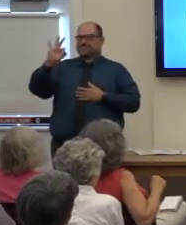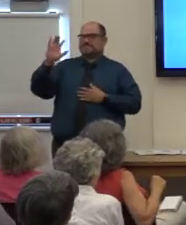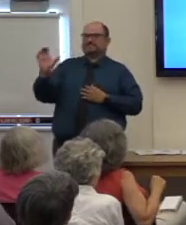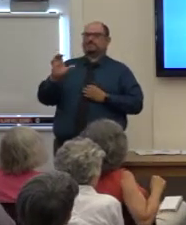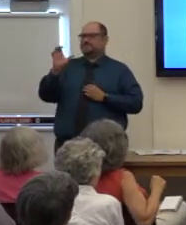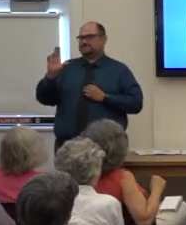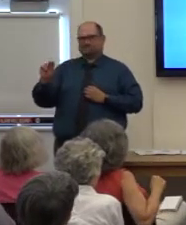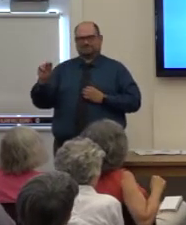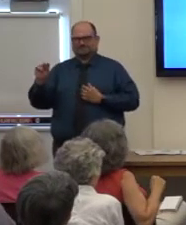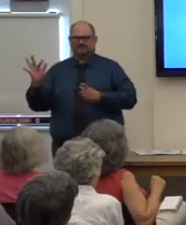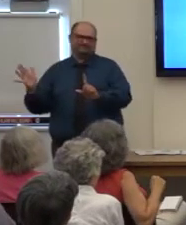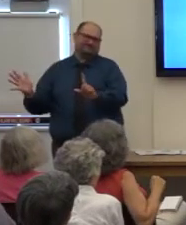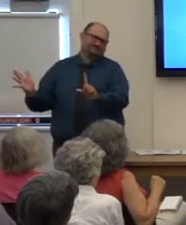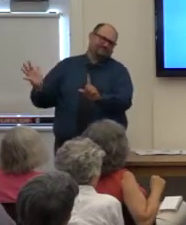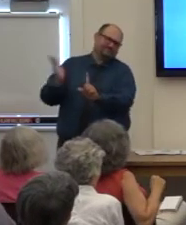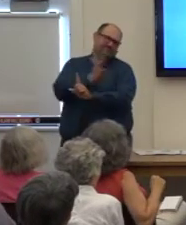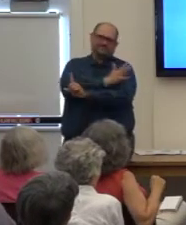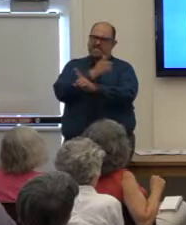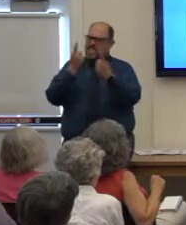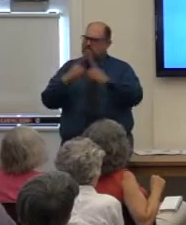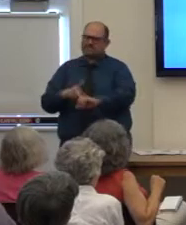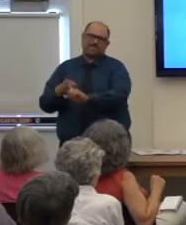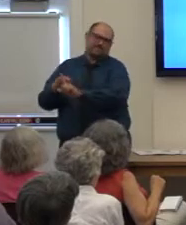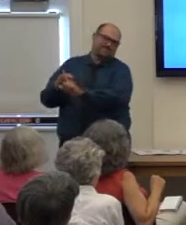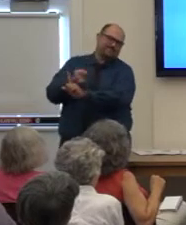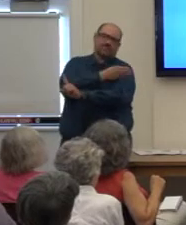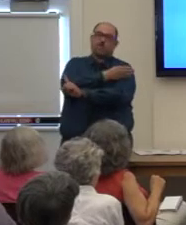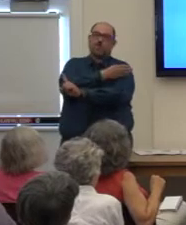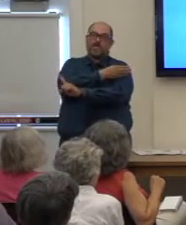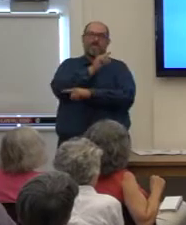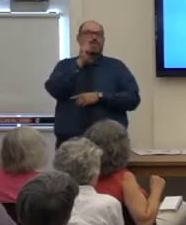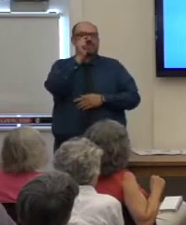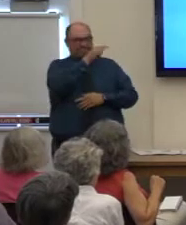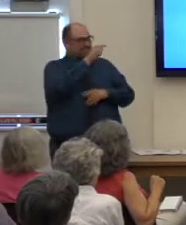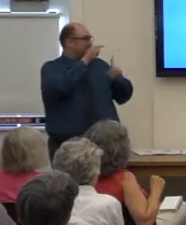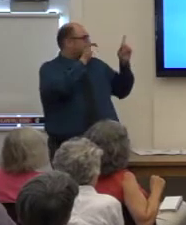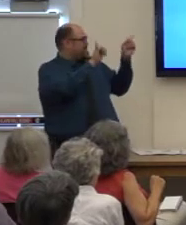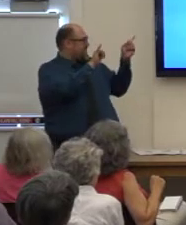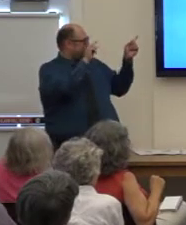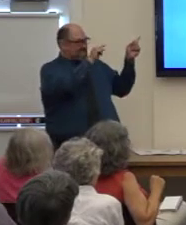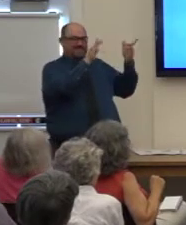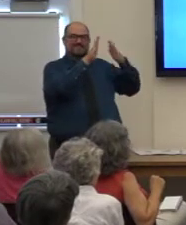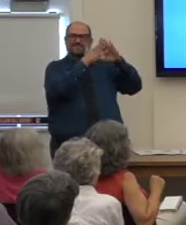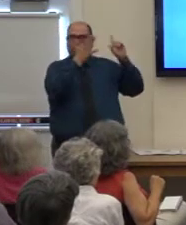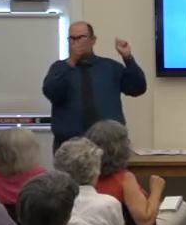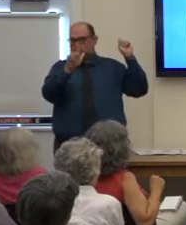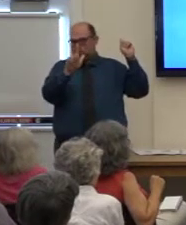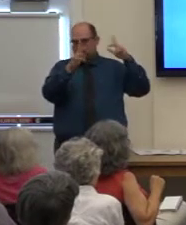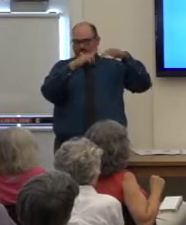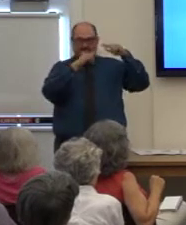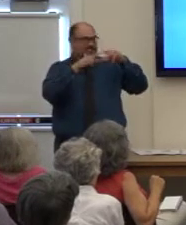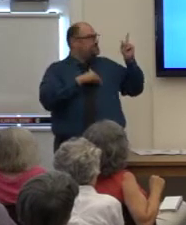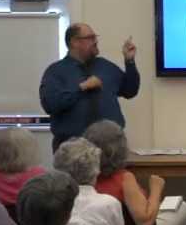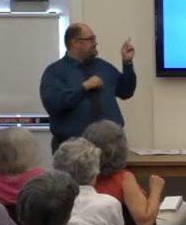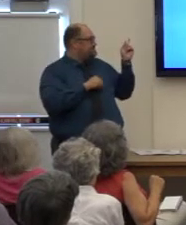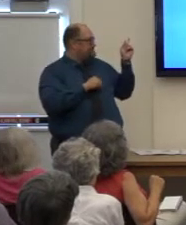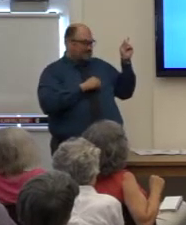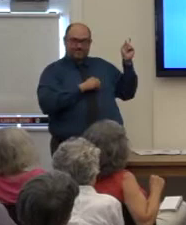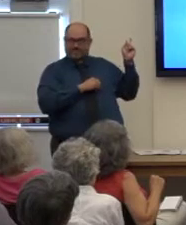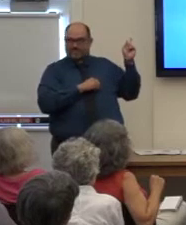what happened in this town hall when it was up in the midst of what's now the Middle Road Wilderness was fundamentally